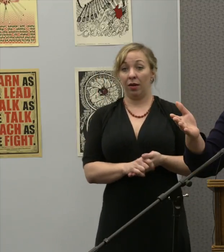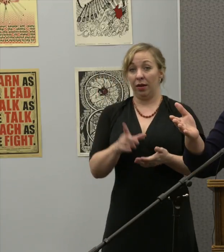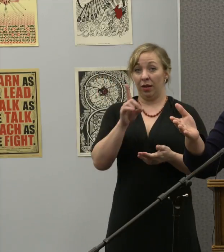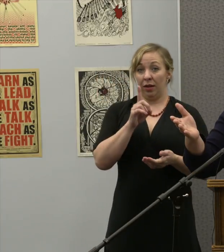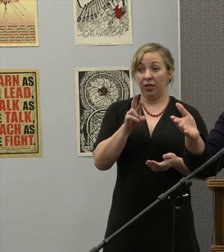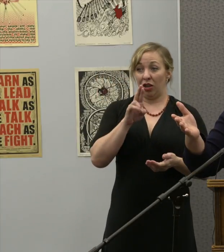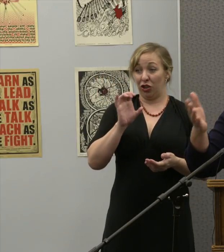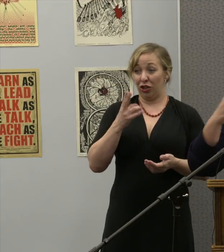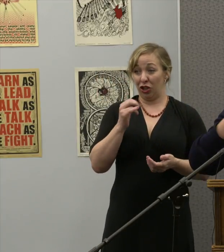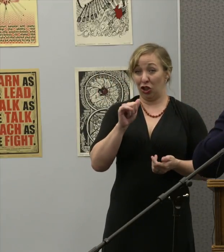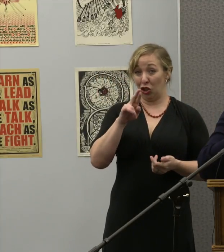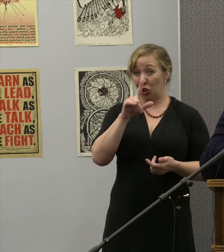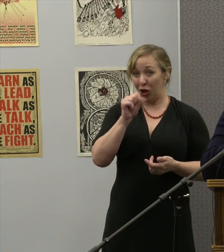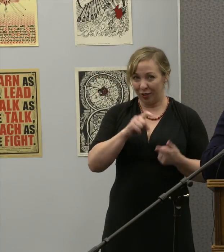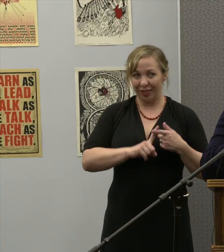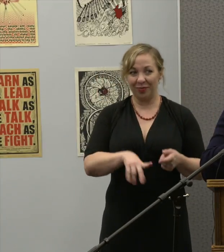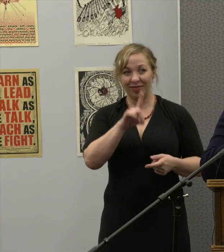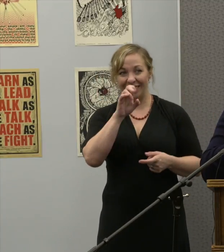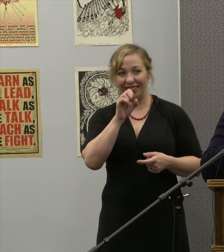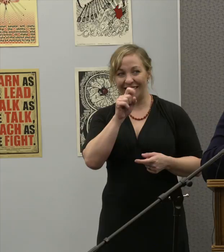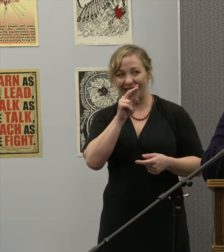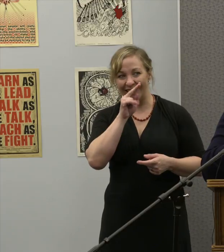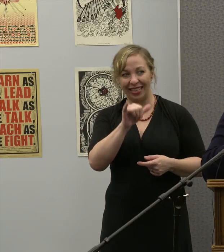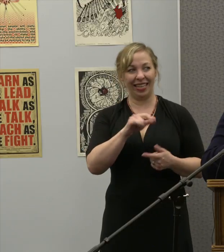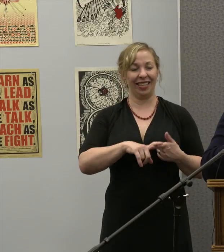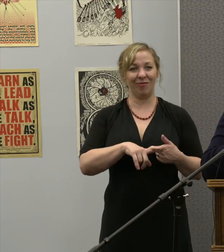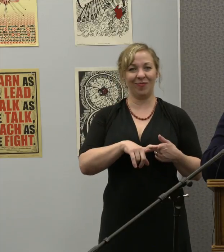Dr. Charles and Destiny,